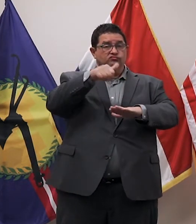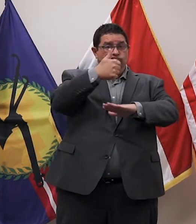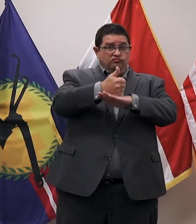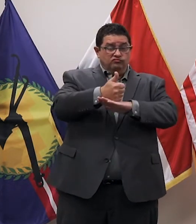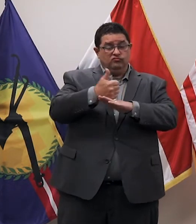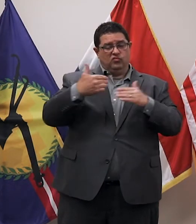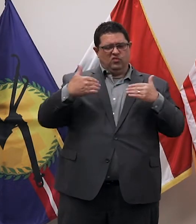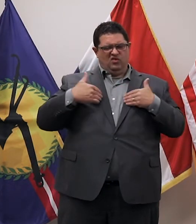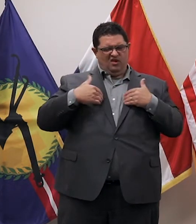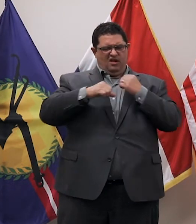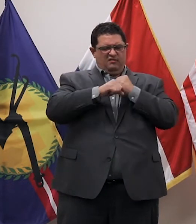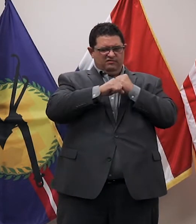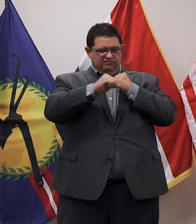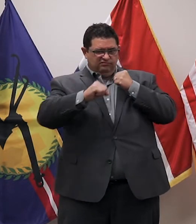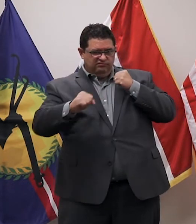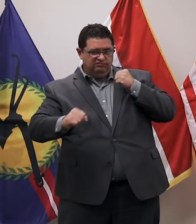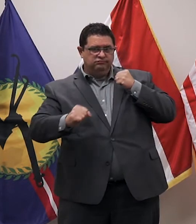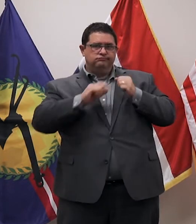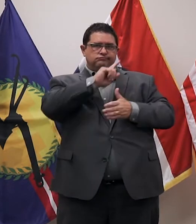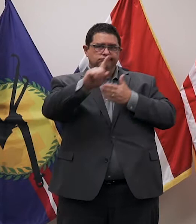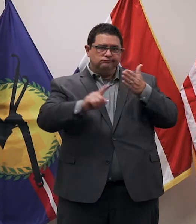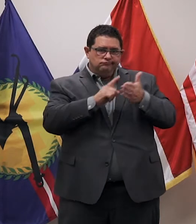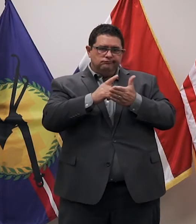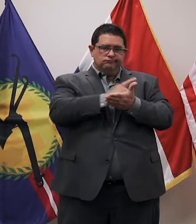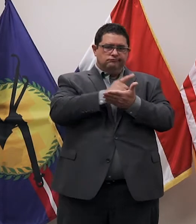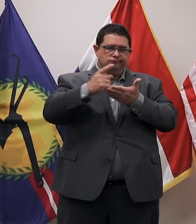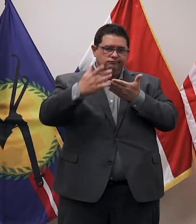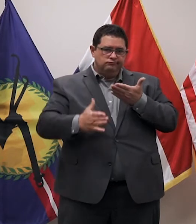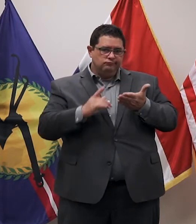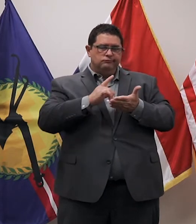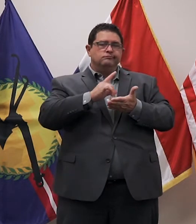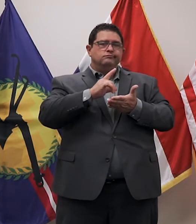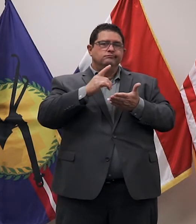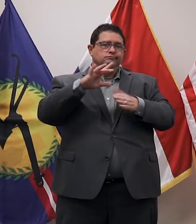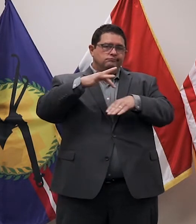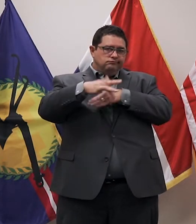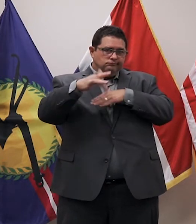extended hours and weekend hours to make it more convenient for families and students.